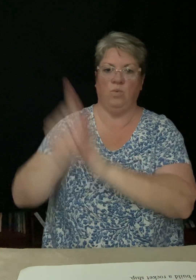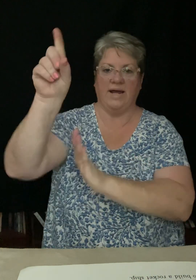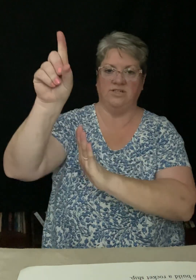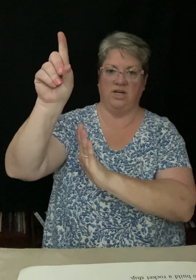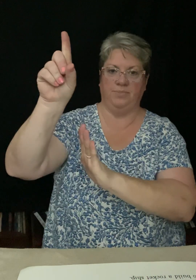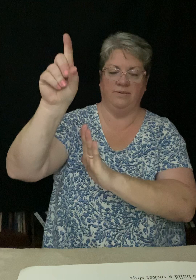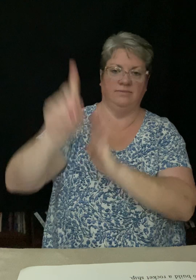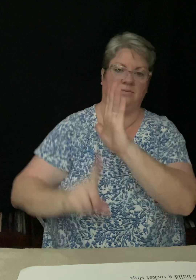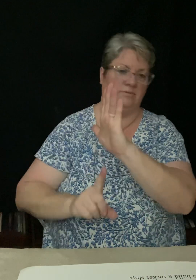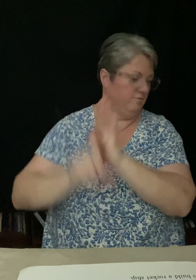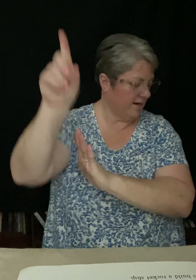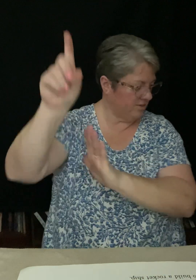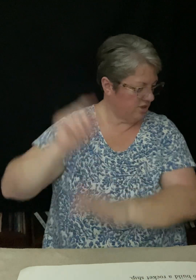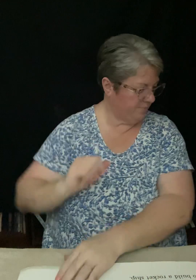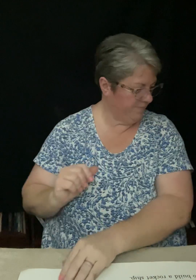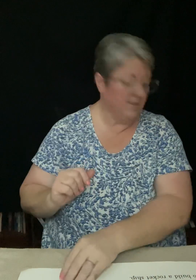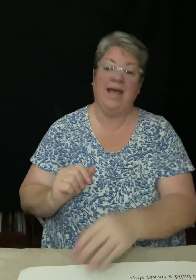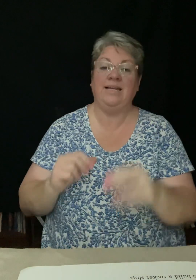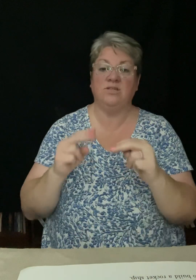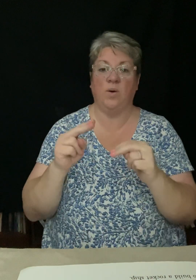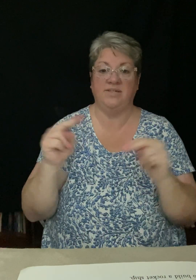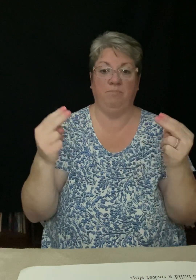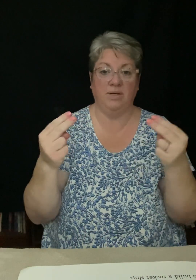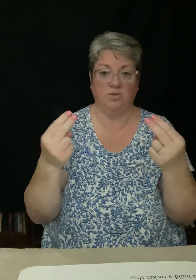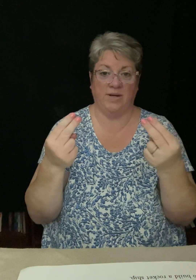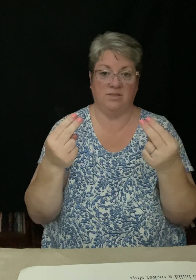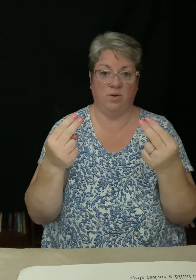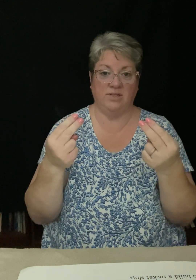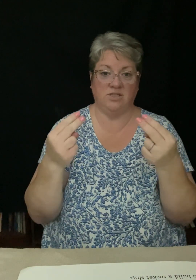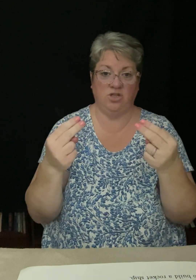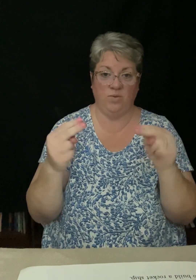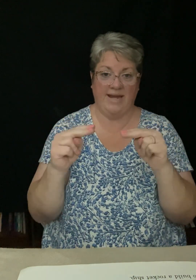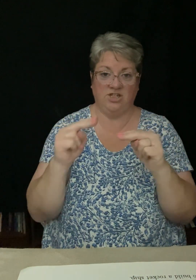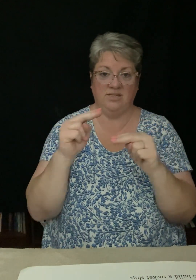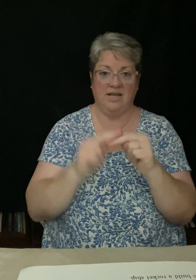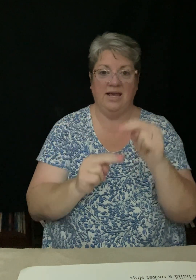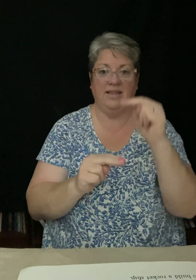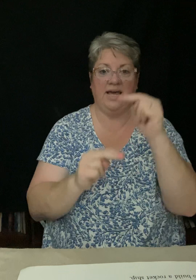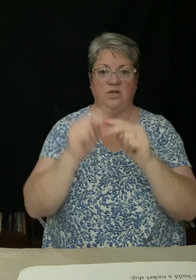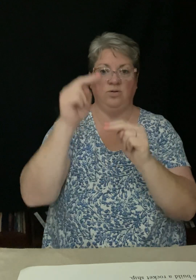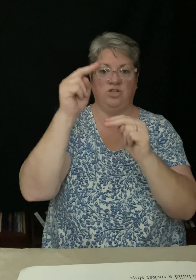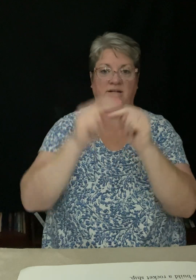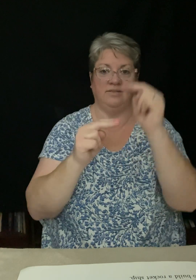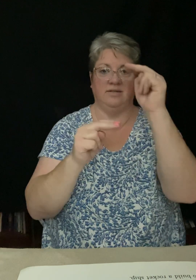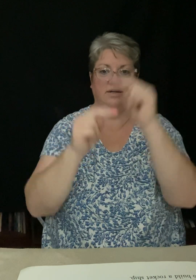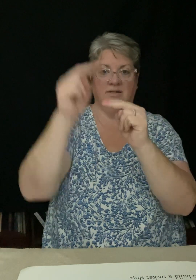rocket ship. Rocket ship. And he's going to build one. So it's 2 H's that you just